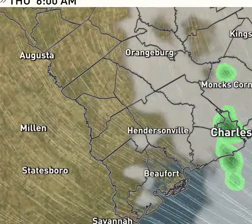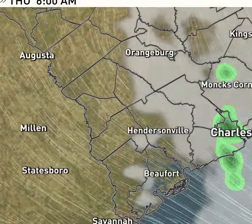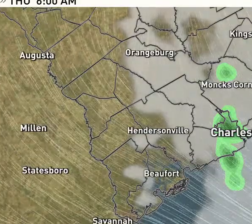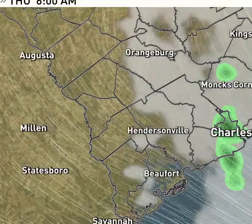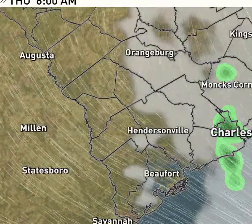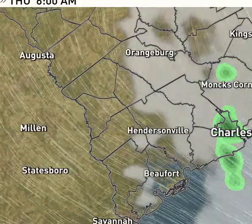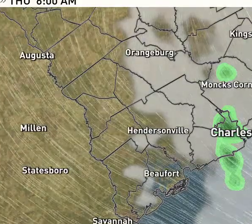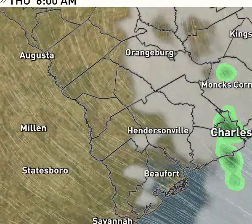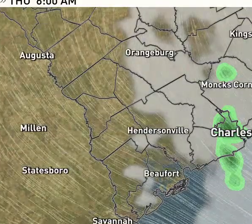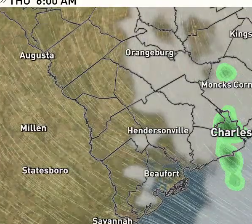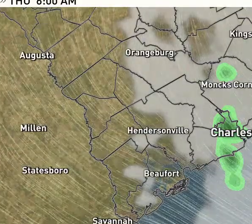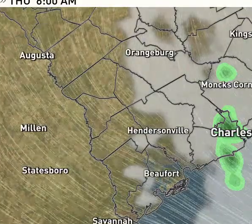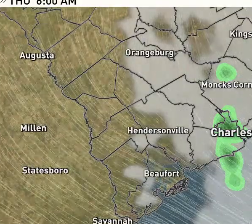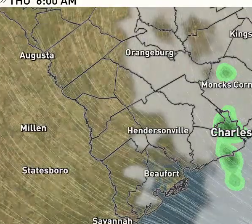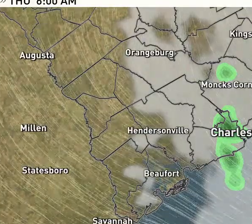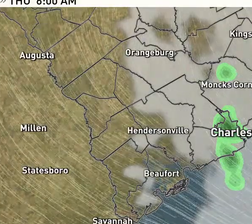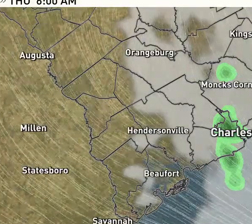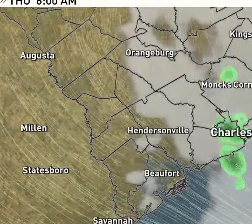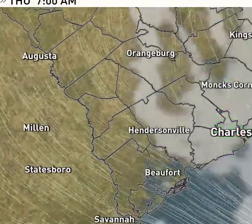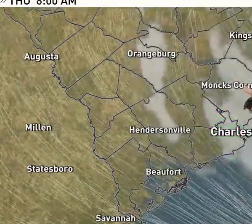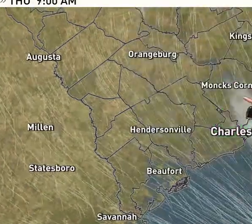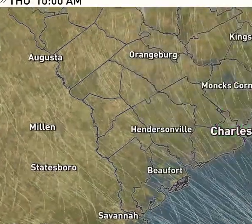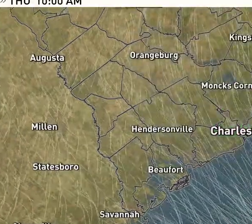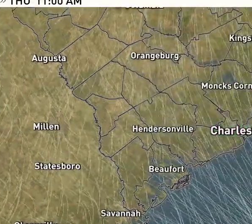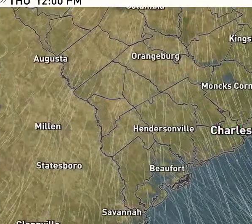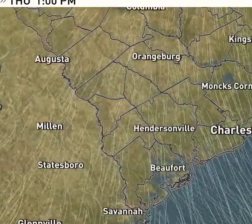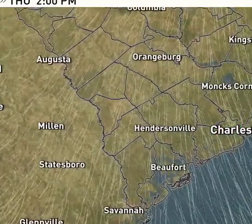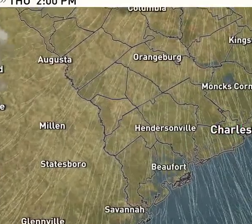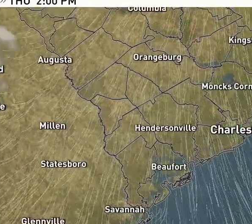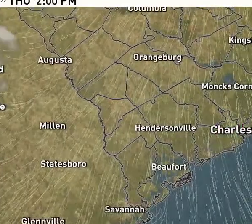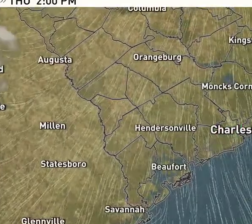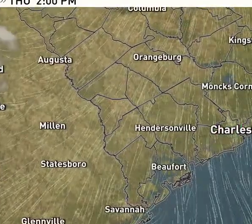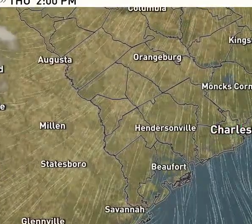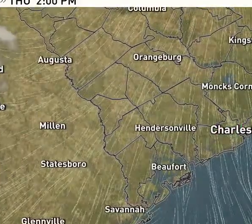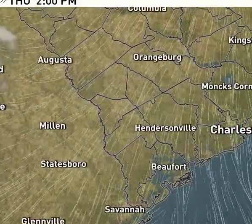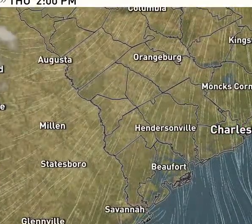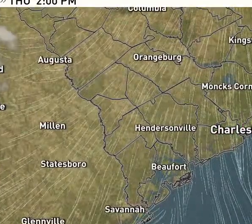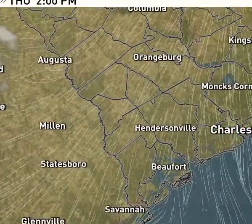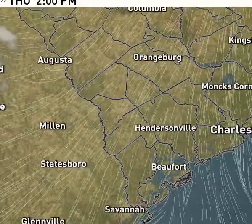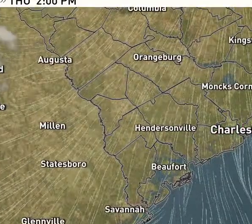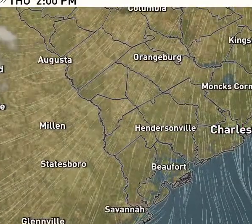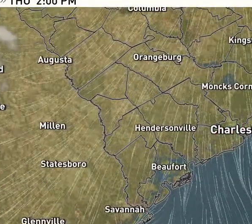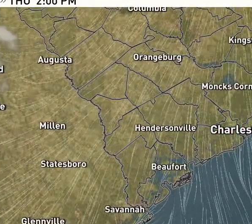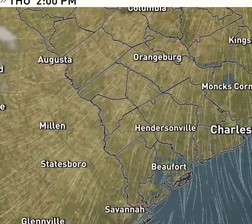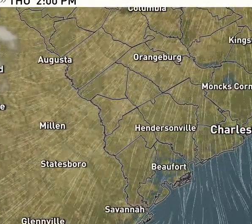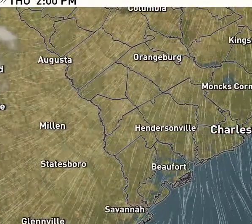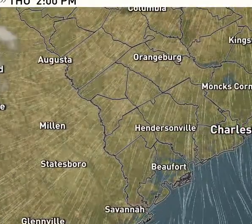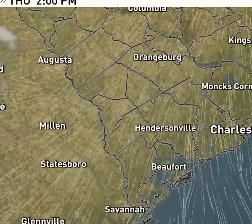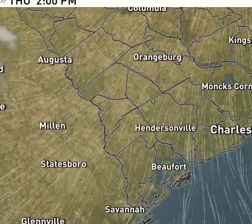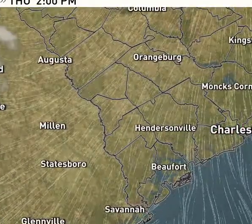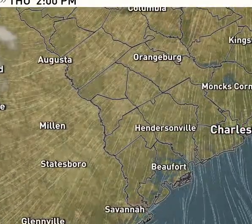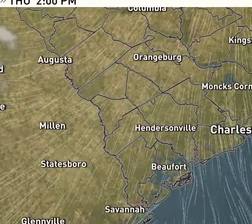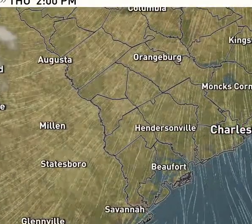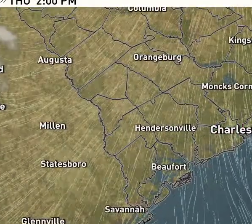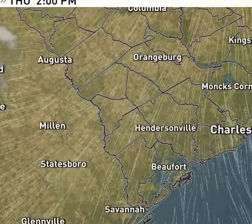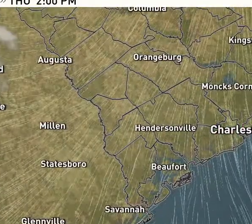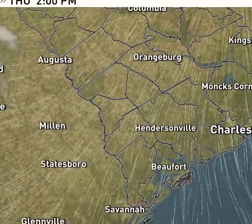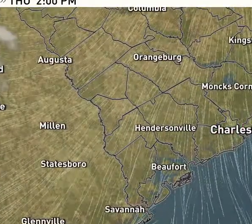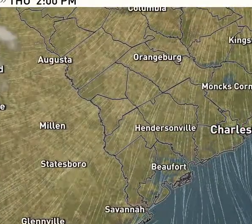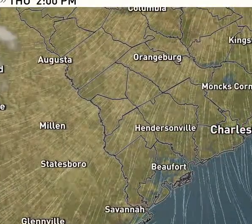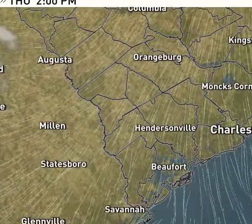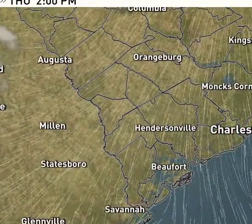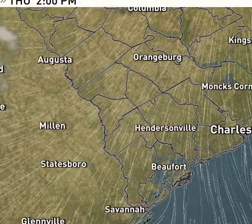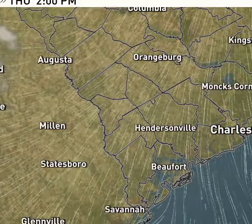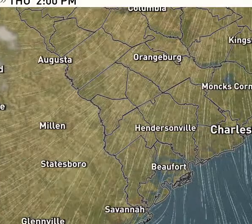still hanging on to a couple of leftover showers. By late morning, early afternoon, we're drying things out and we are looking